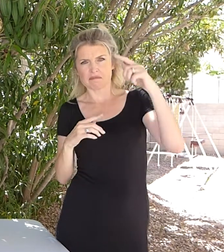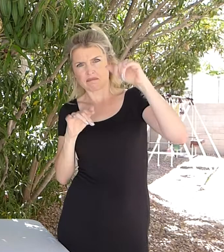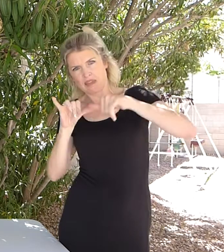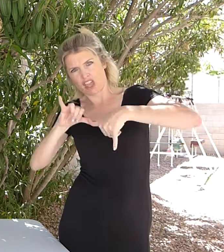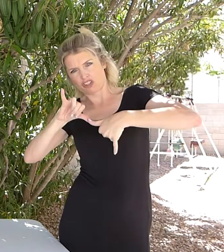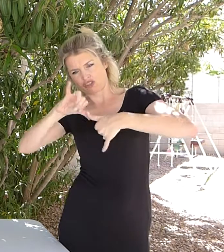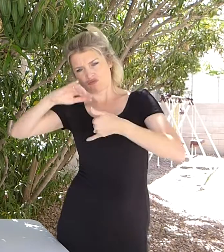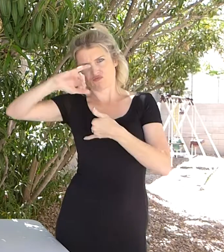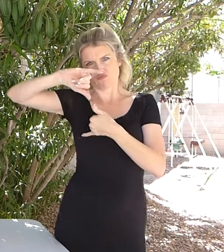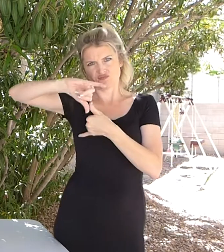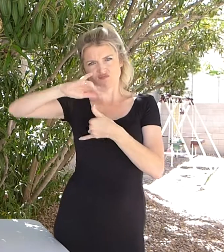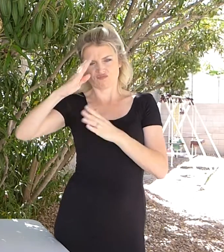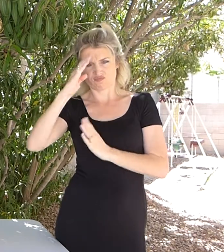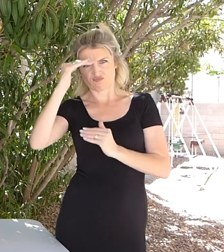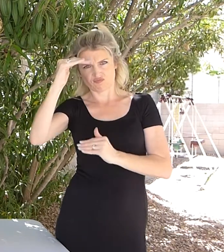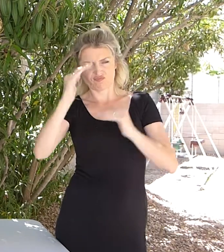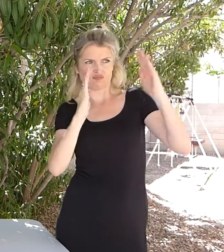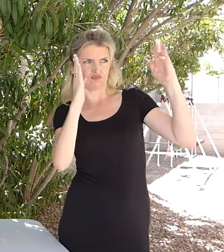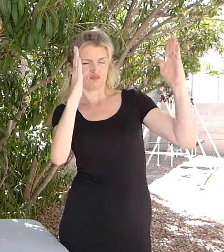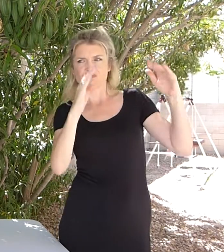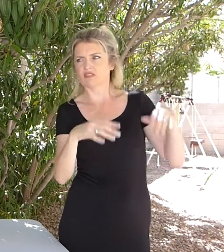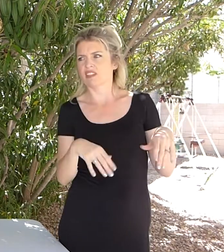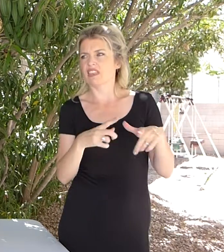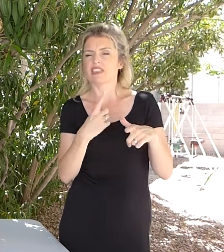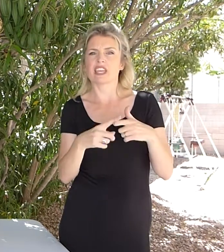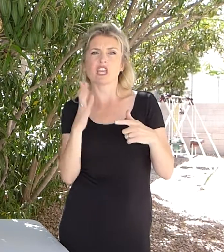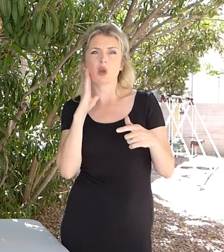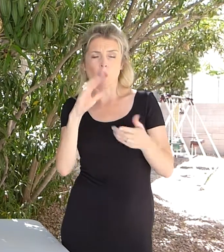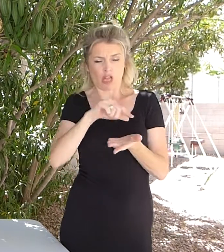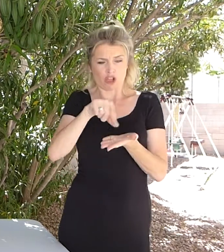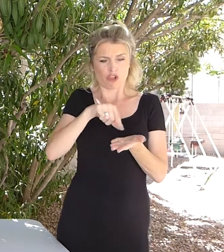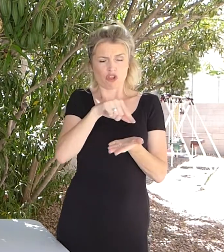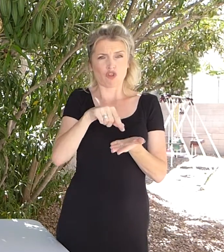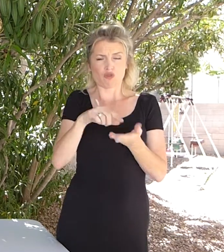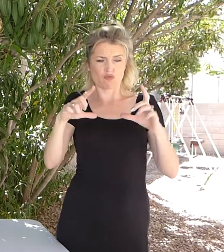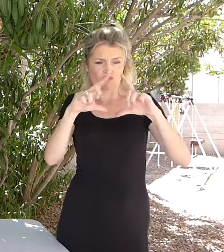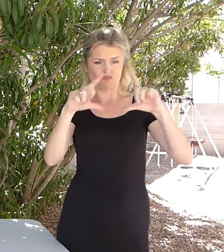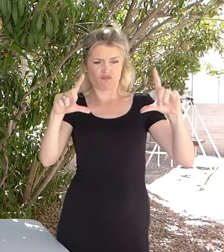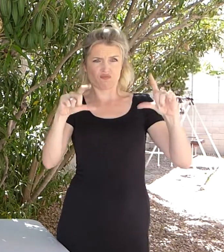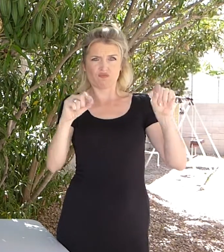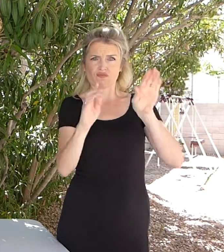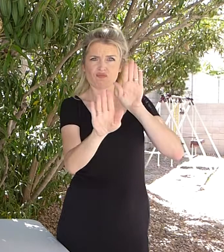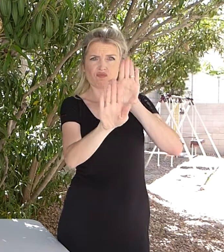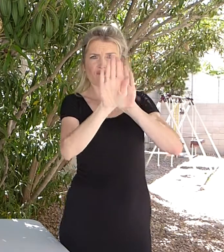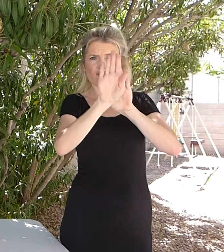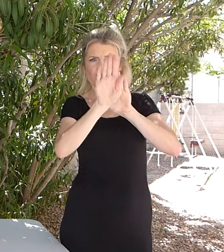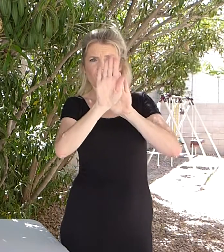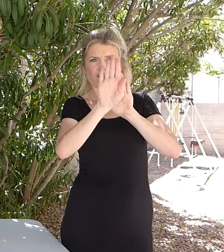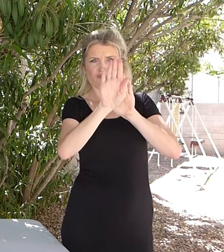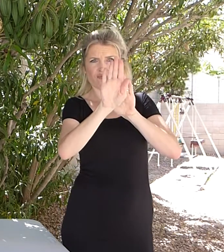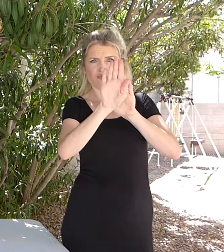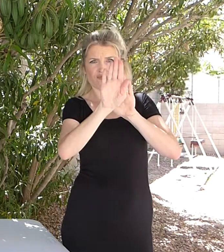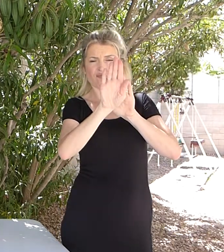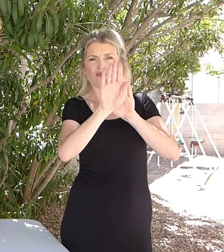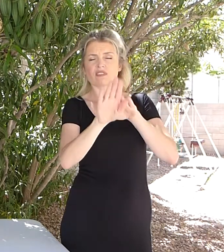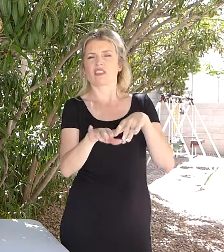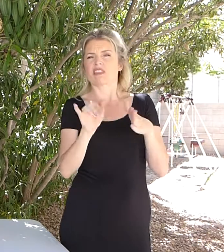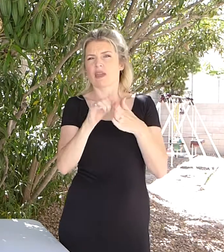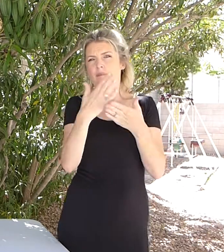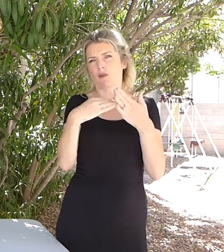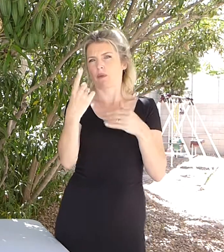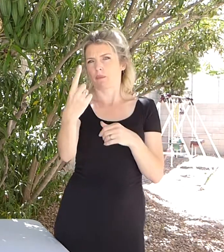of your squares onto the box. So you'll have 4 different areas, just like our front one. Okay? So that's step